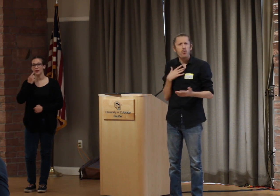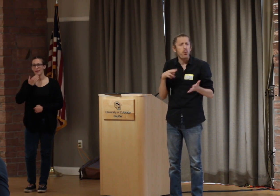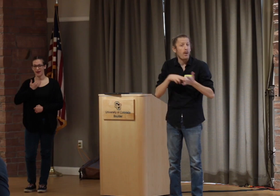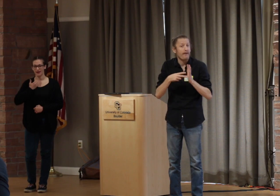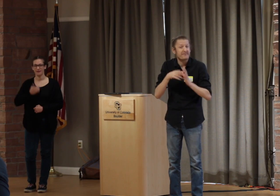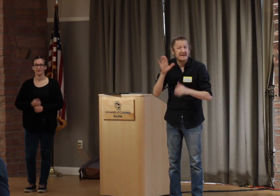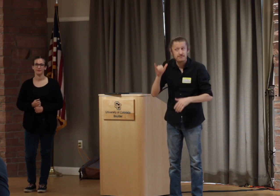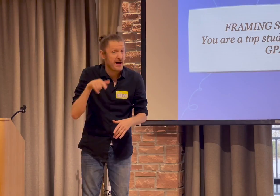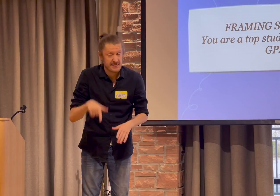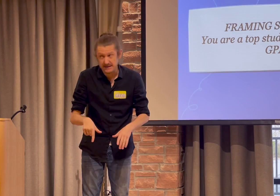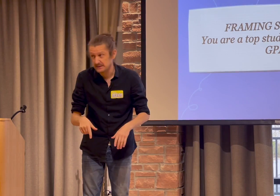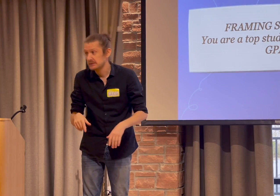Now, let's talk about GPA.